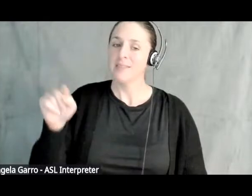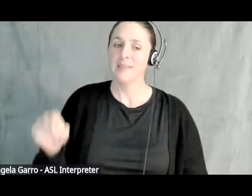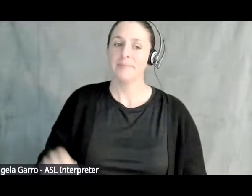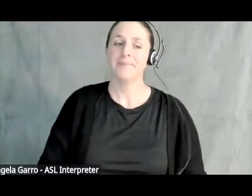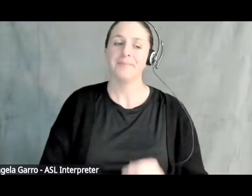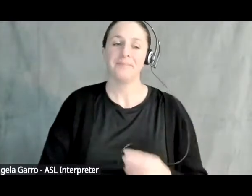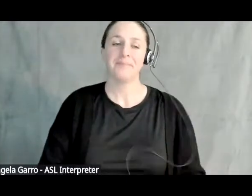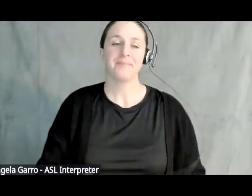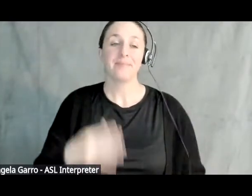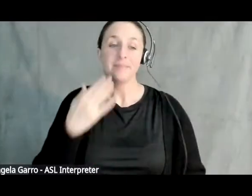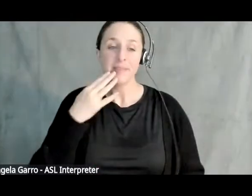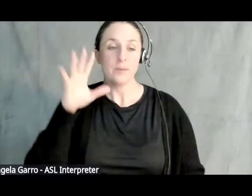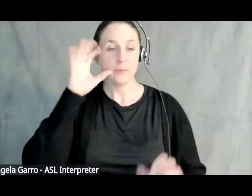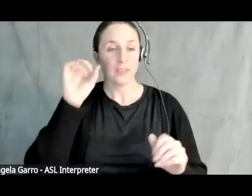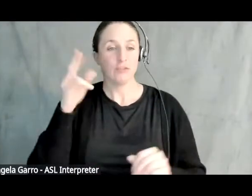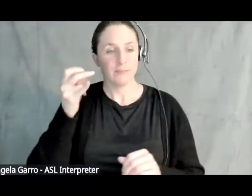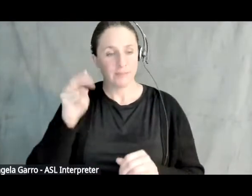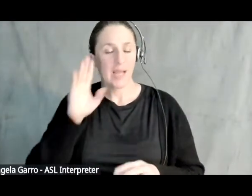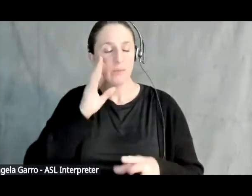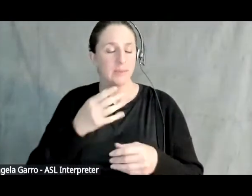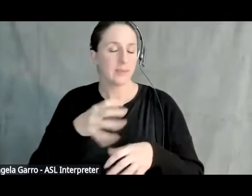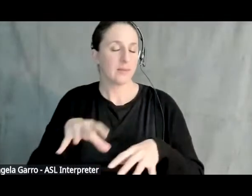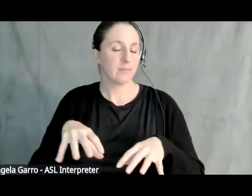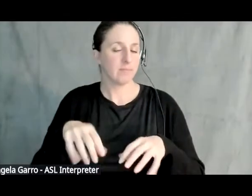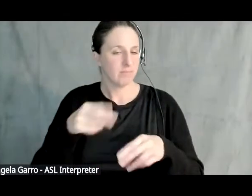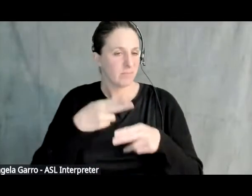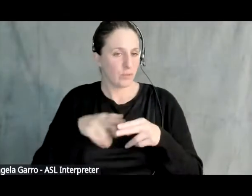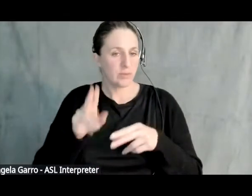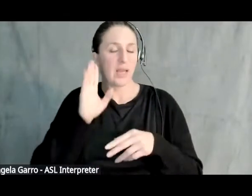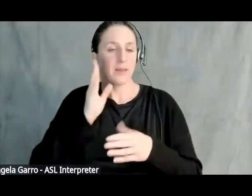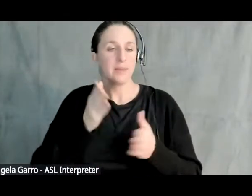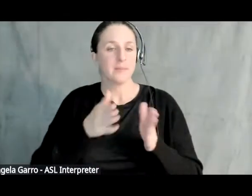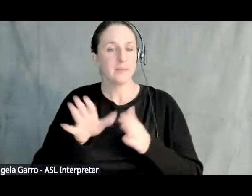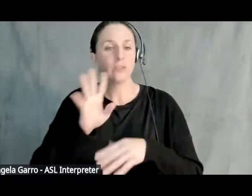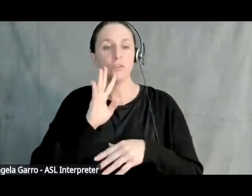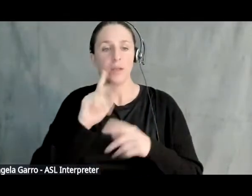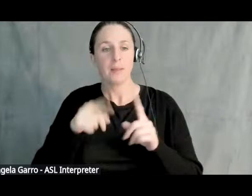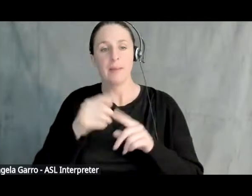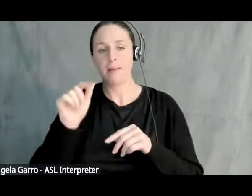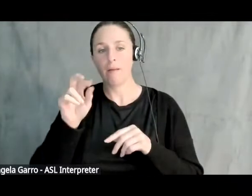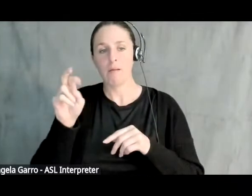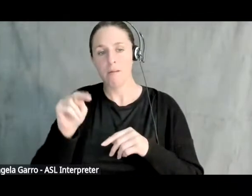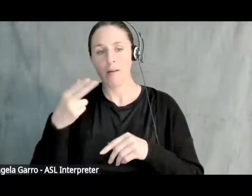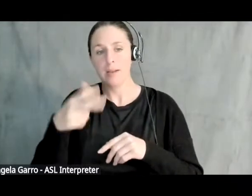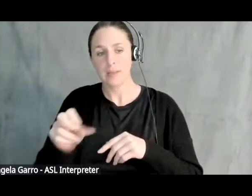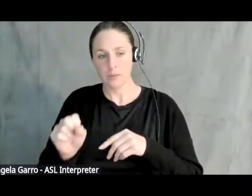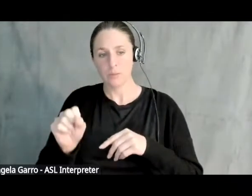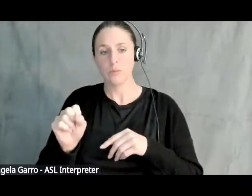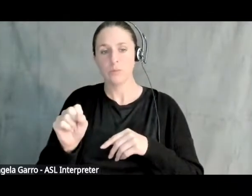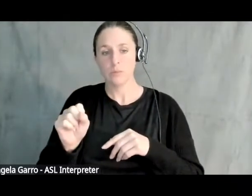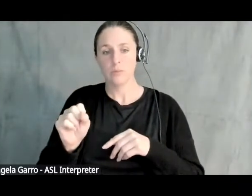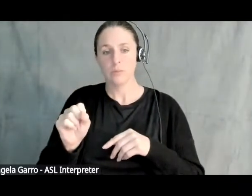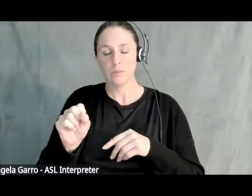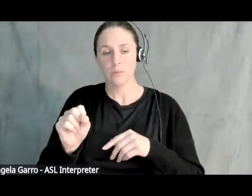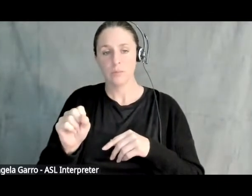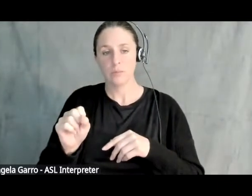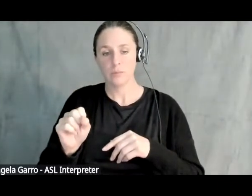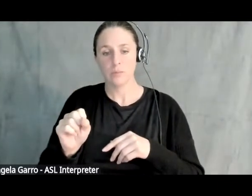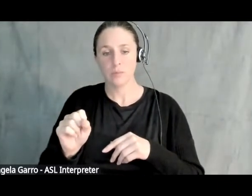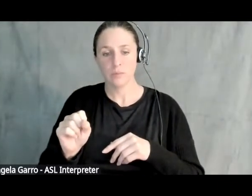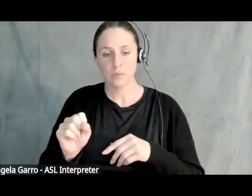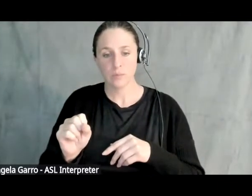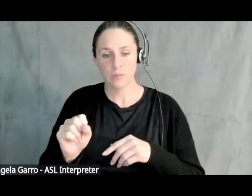Thank you, President Griffin. I'll make this brief. I was going to talk about the Aragon High School ribbon cutting ceremony